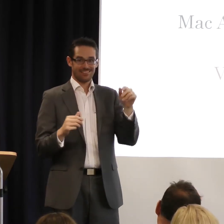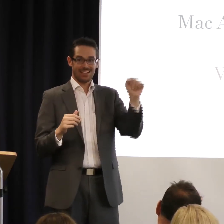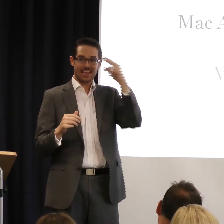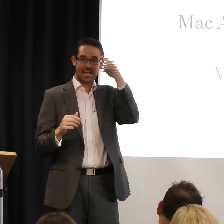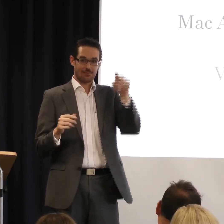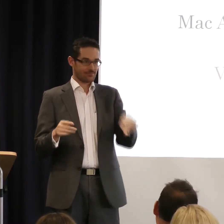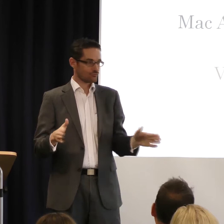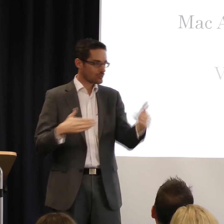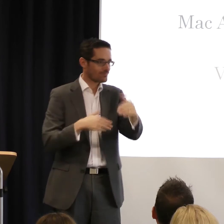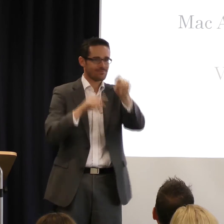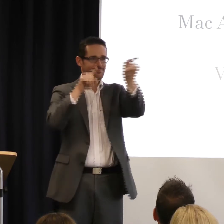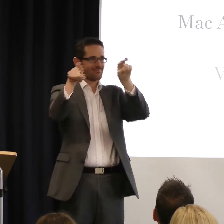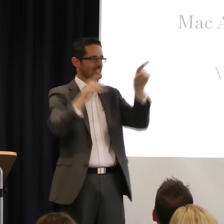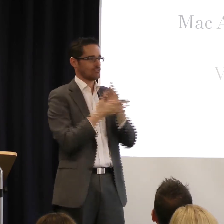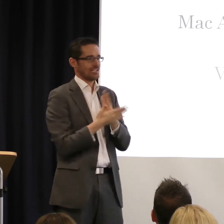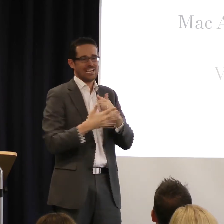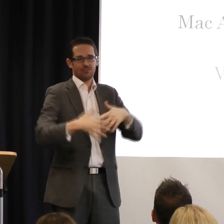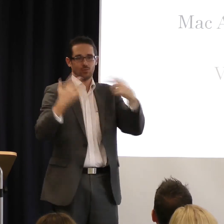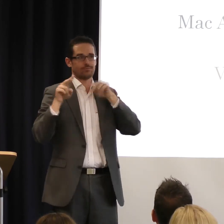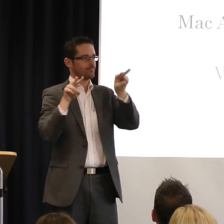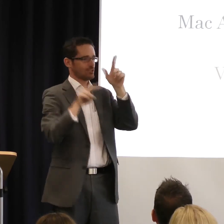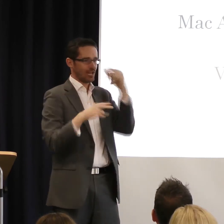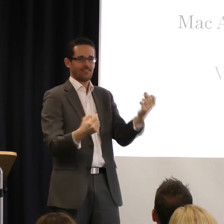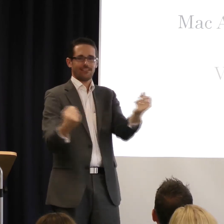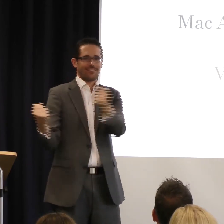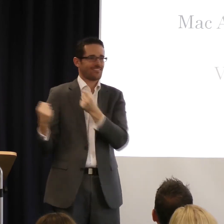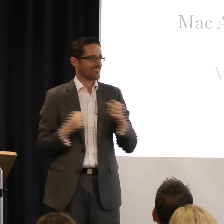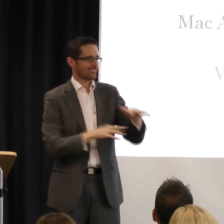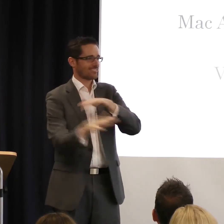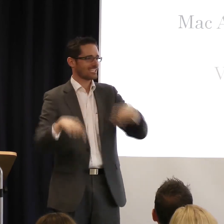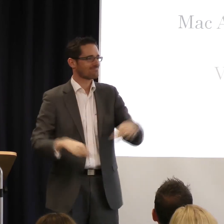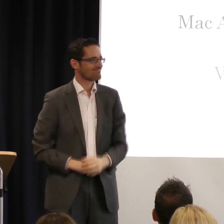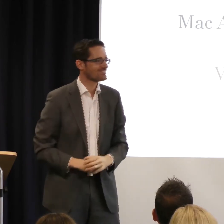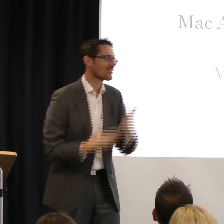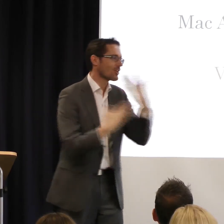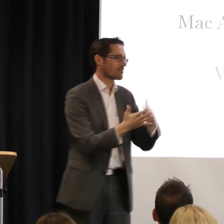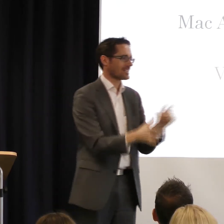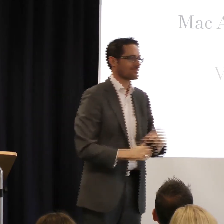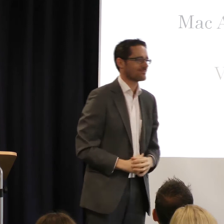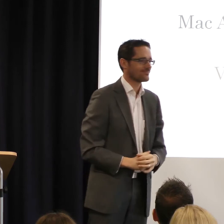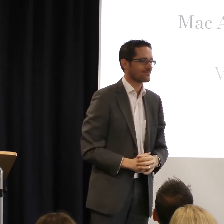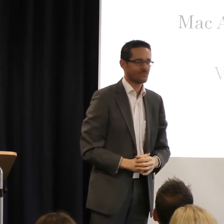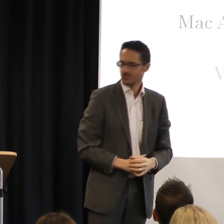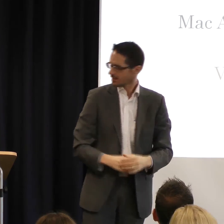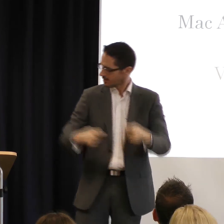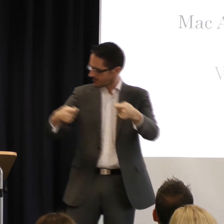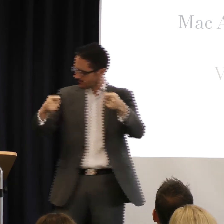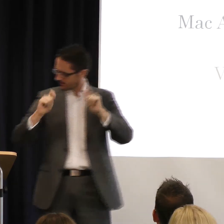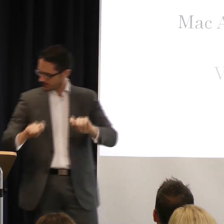senior manager within this organisation, and this room is named in his honour, and John is all around. Not only this room,